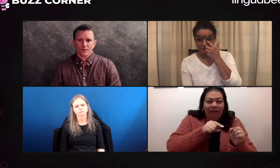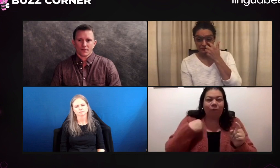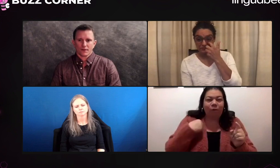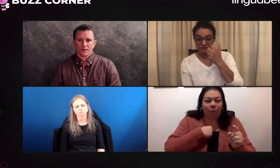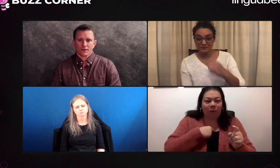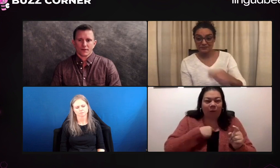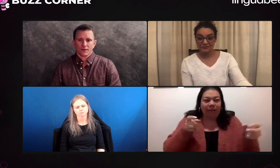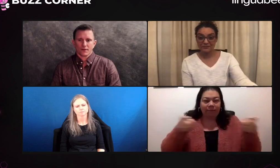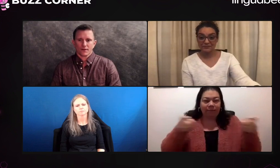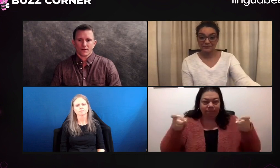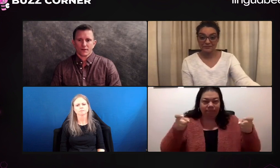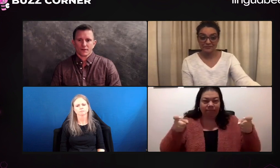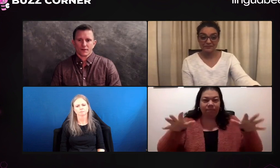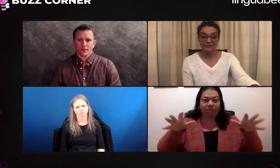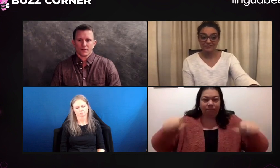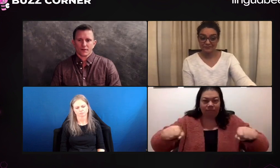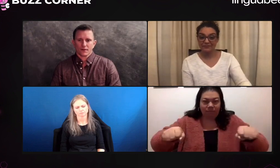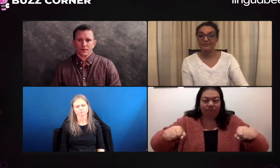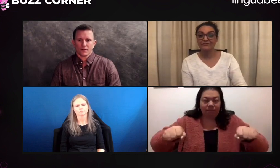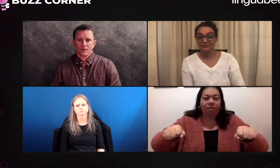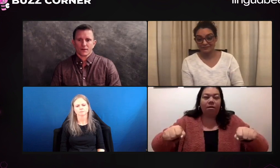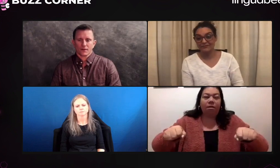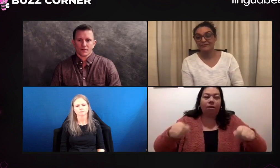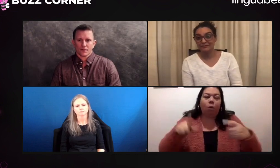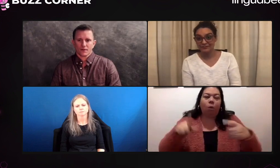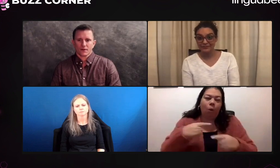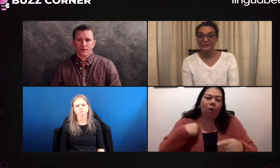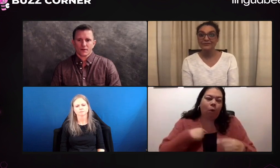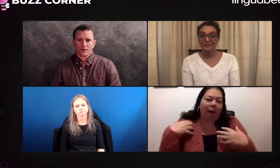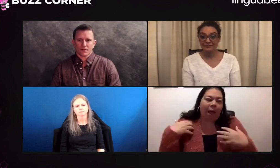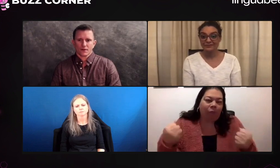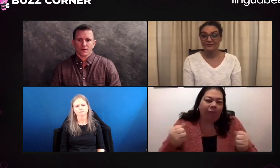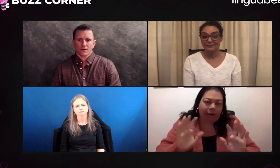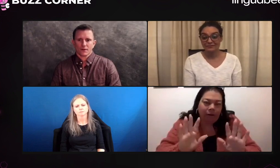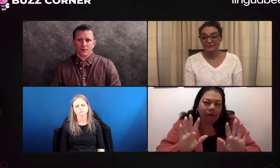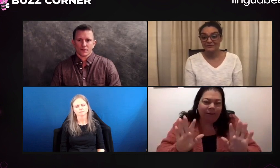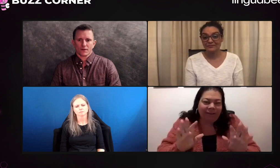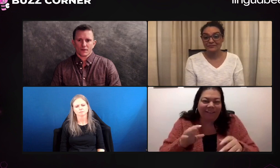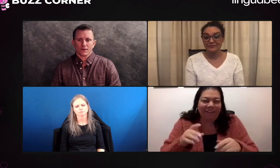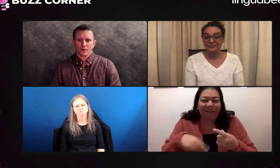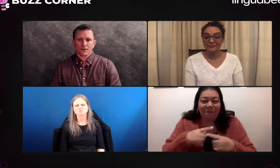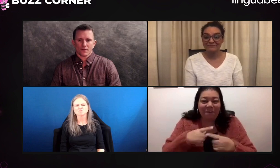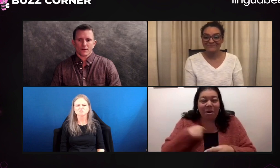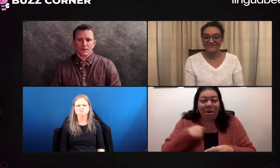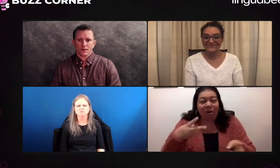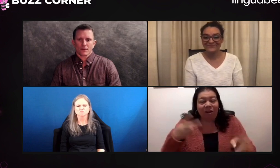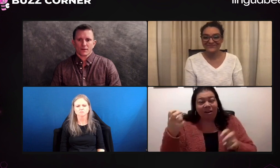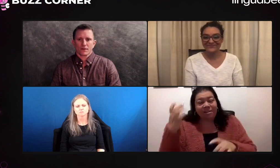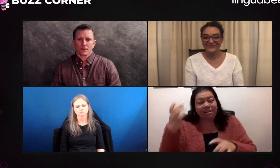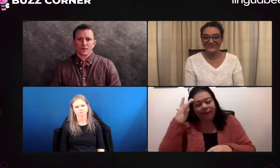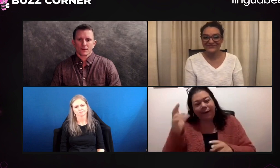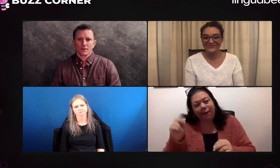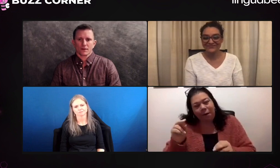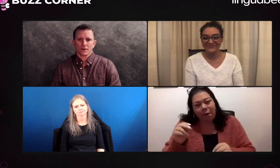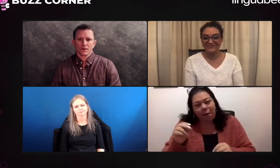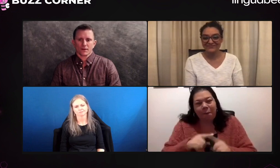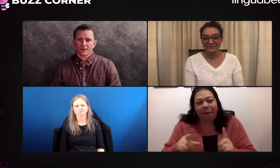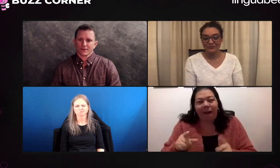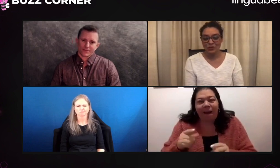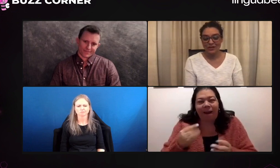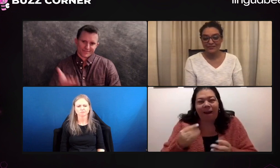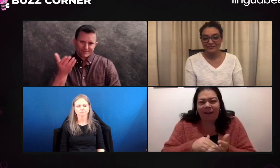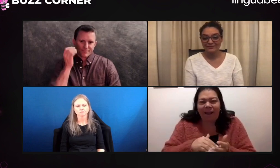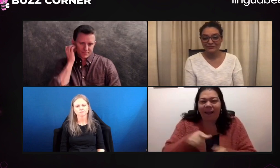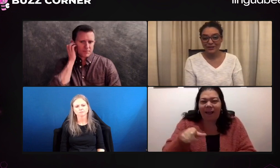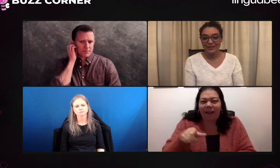your safety is first in priority. So you should definitely manage that space, and in a healthy way, of